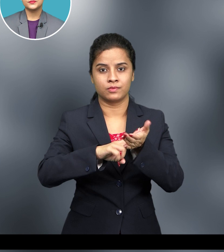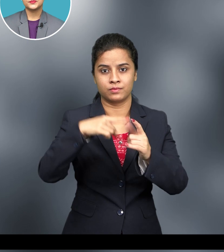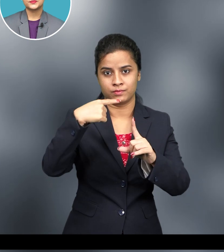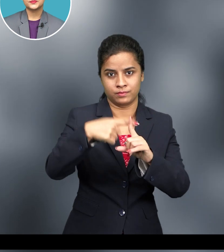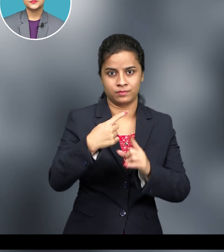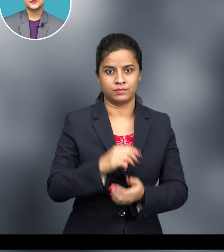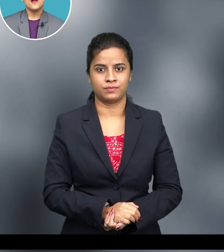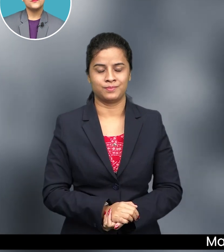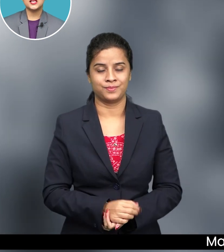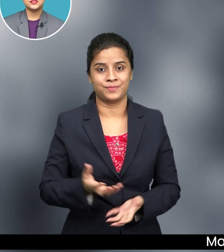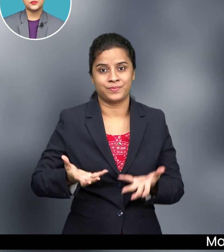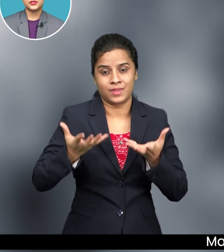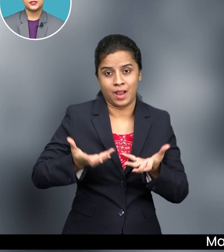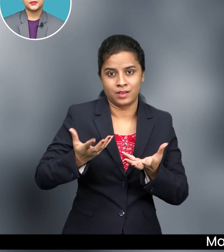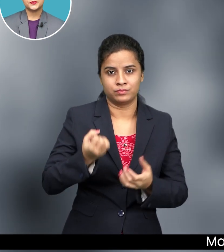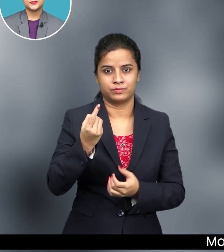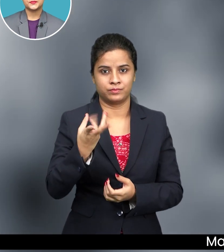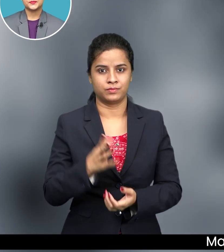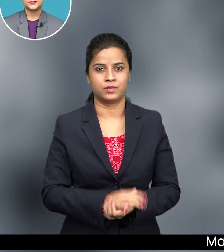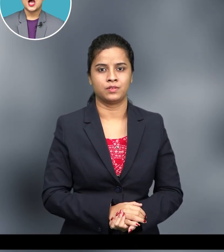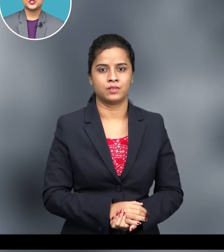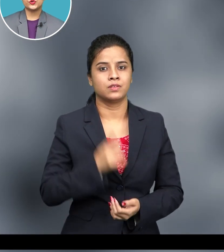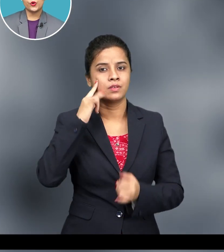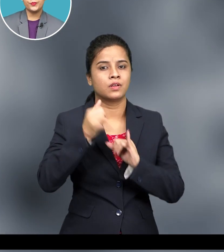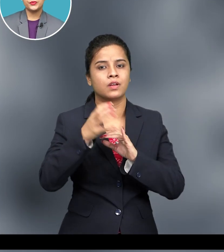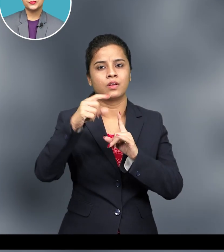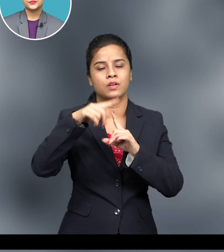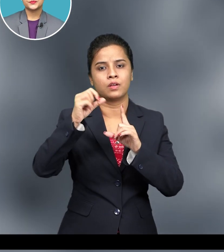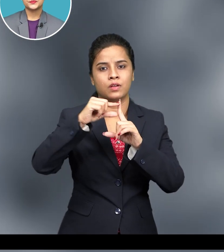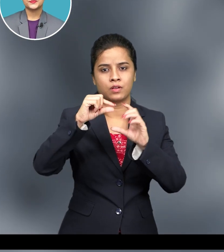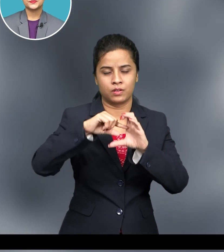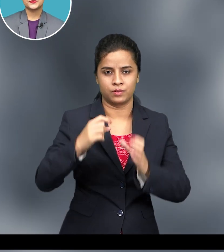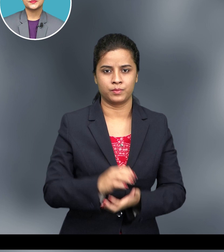neutron, mass number, isotope,